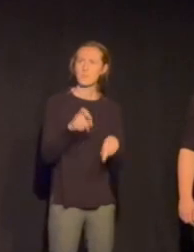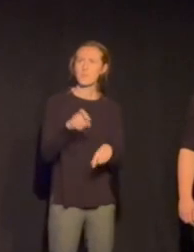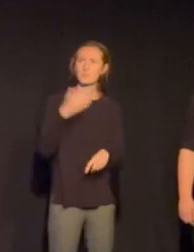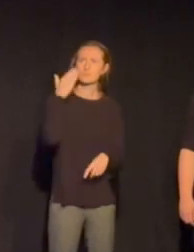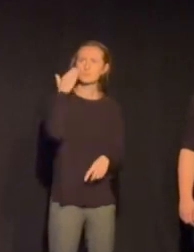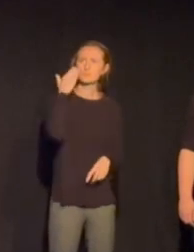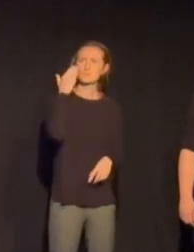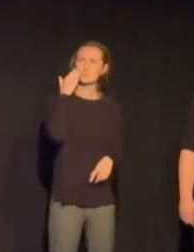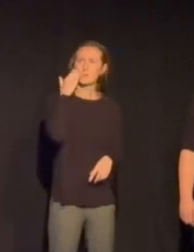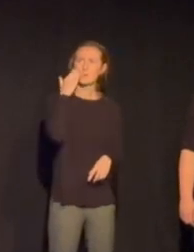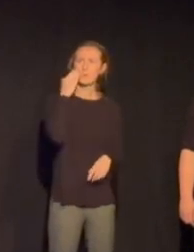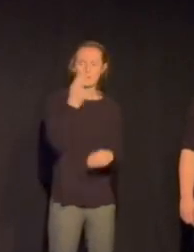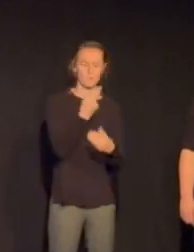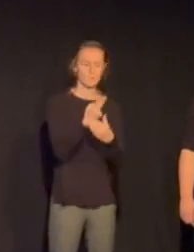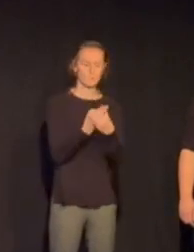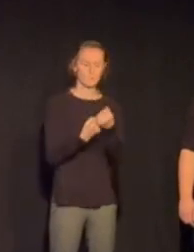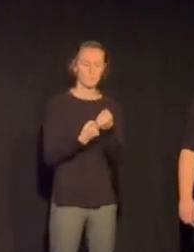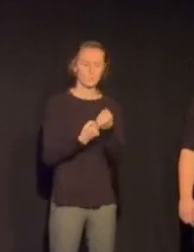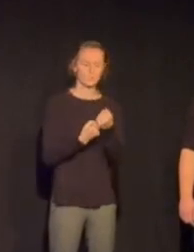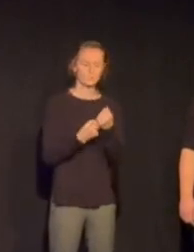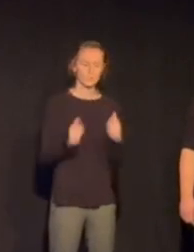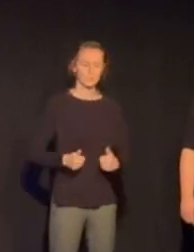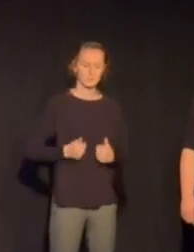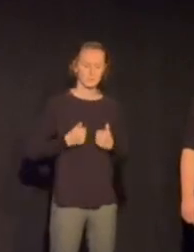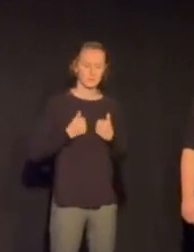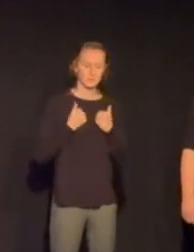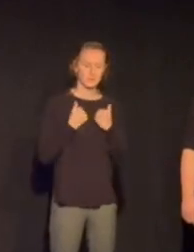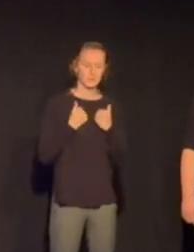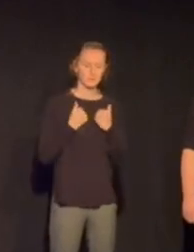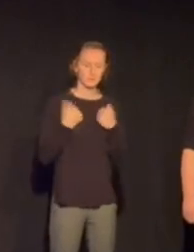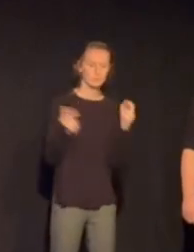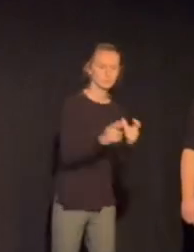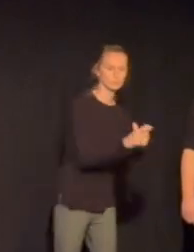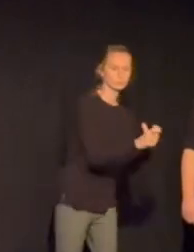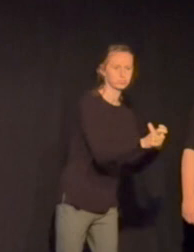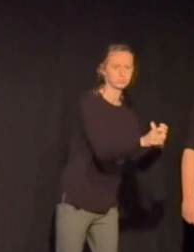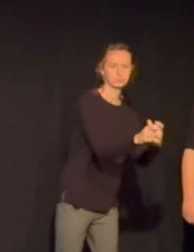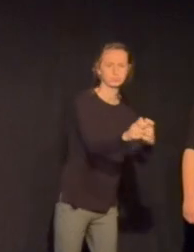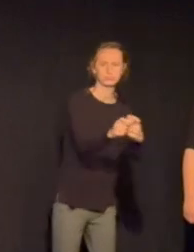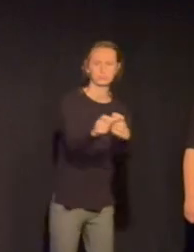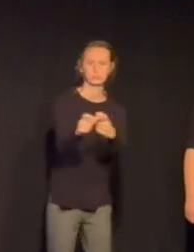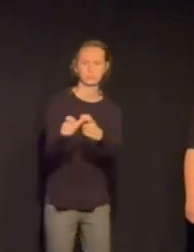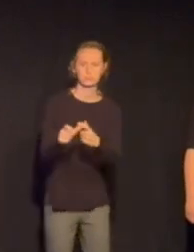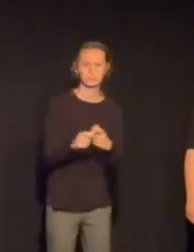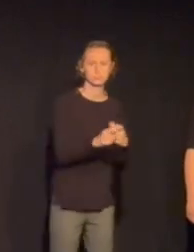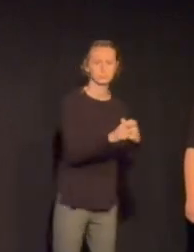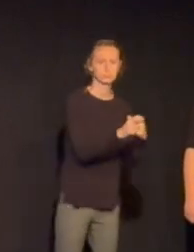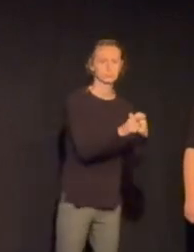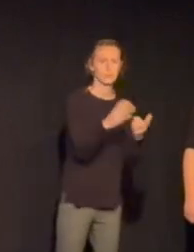you. He'll never catch you. You'll never beat him.